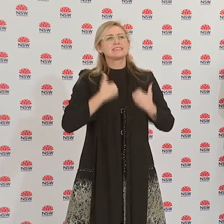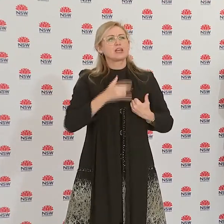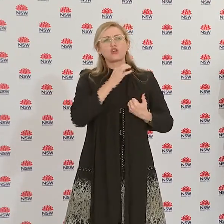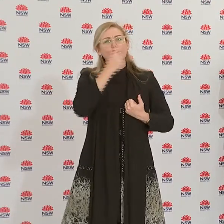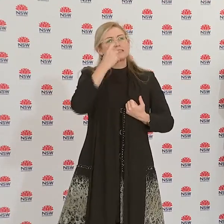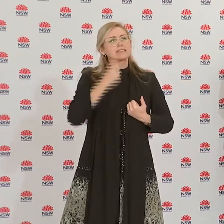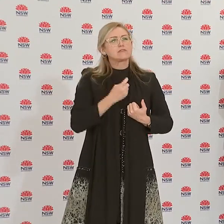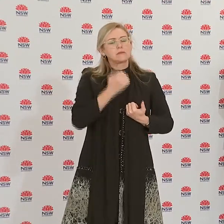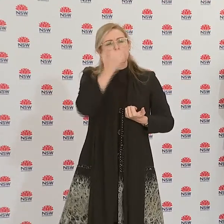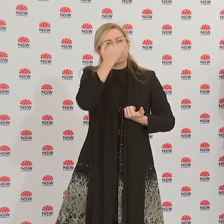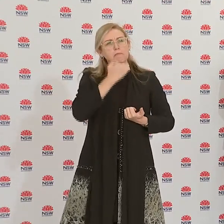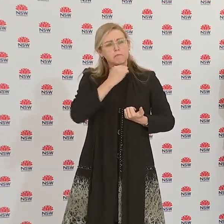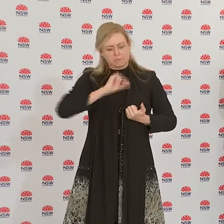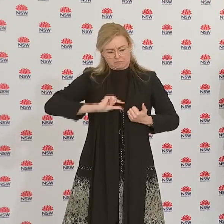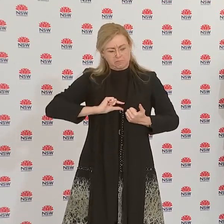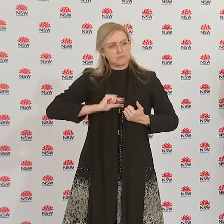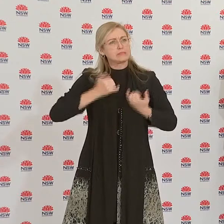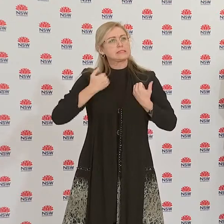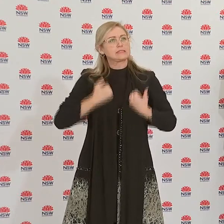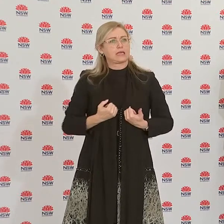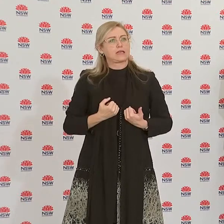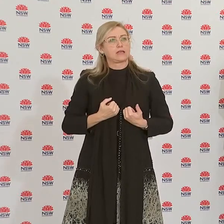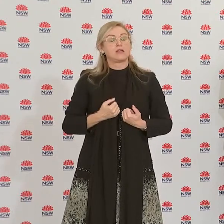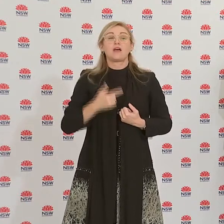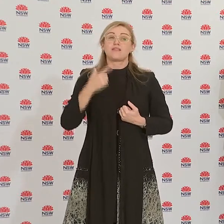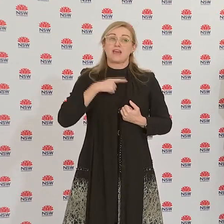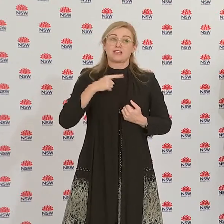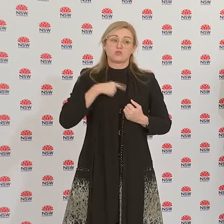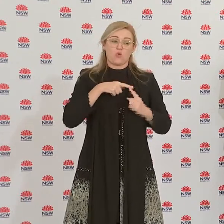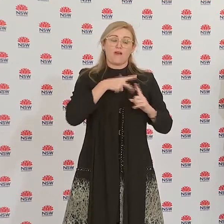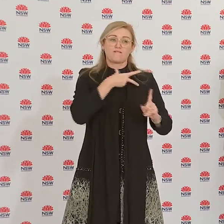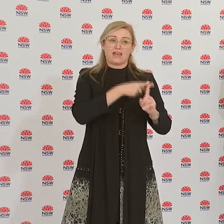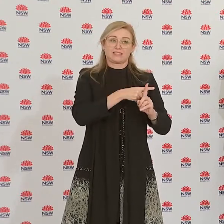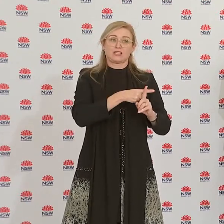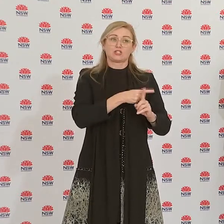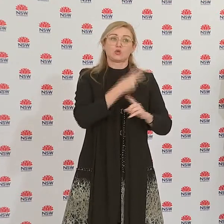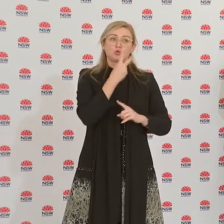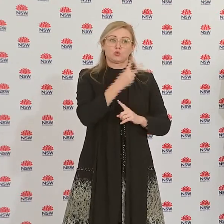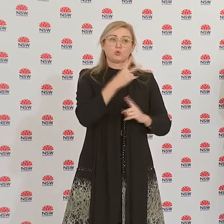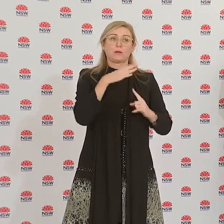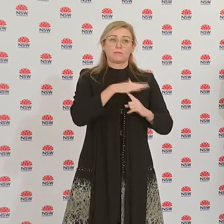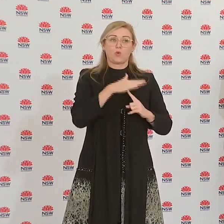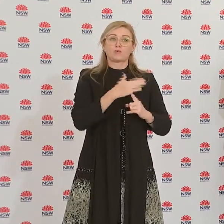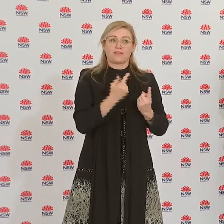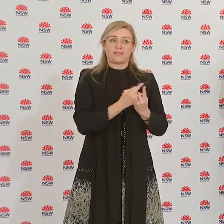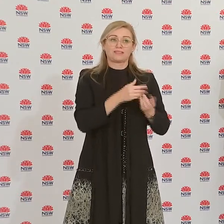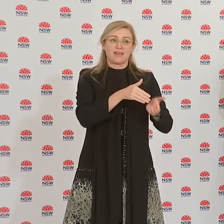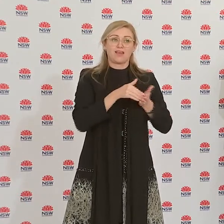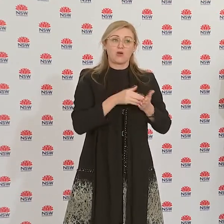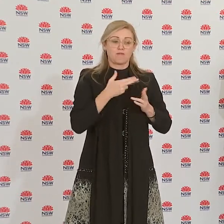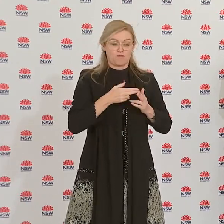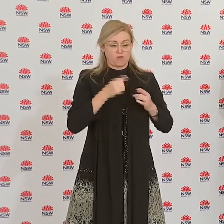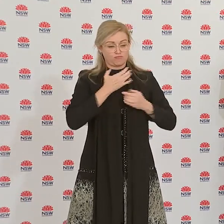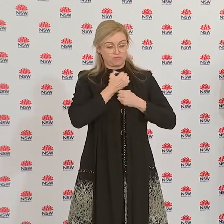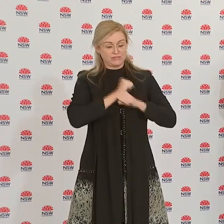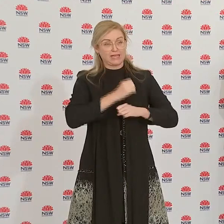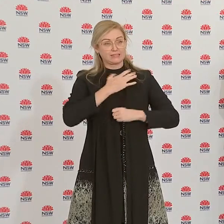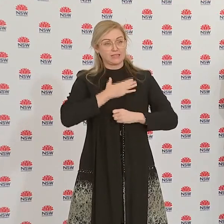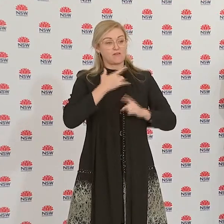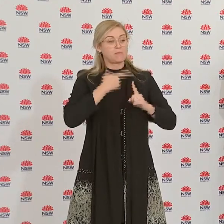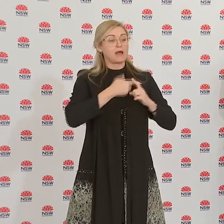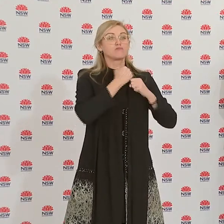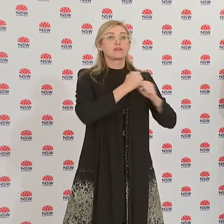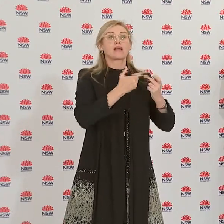vaccines work in two ways, and that's why we're placing so much emphasis on vaccines. Also, what we're saying is that younger